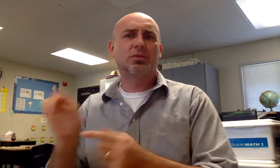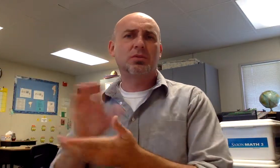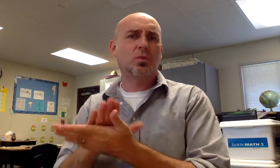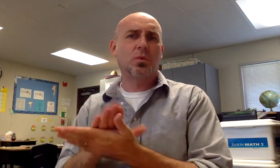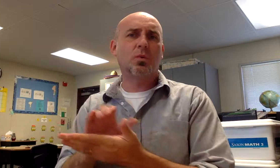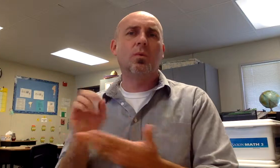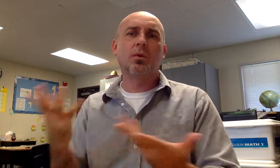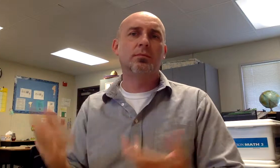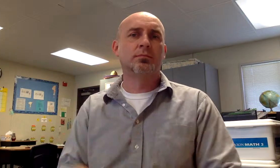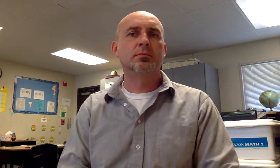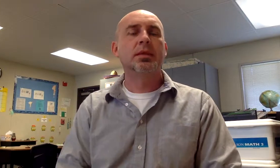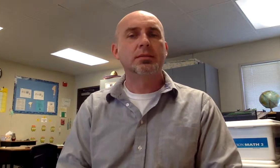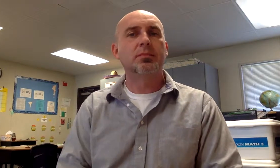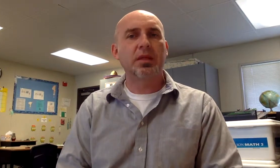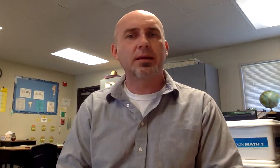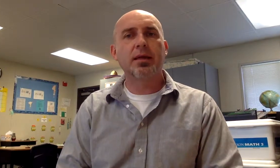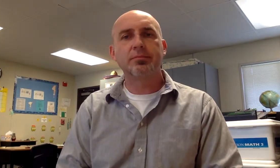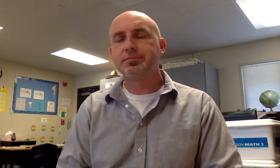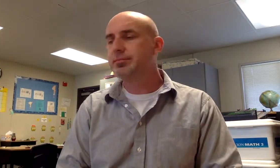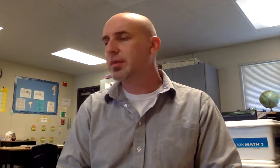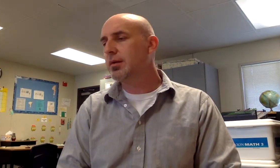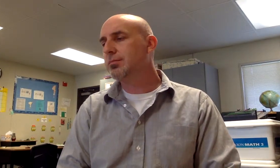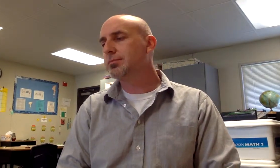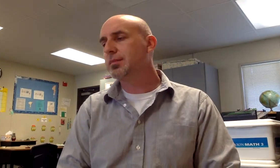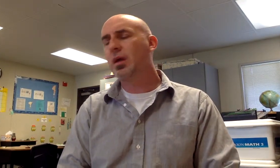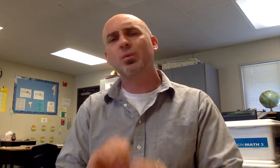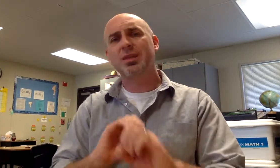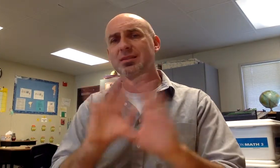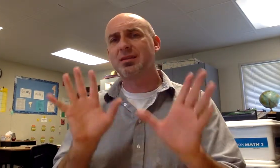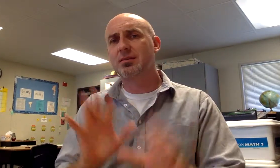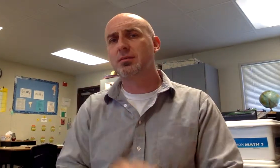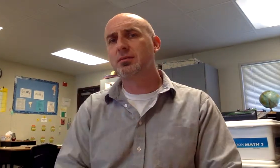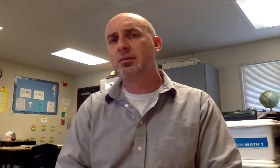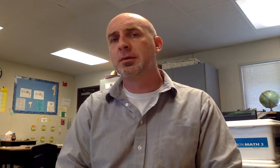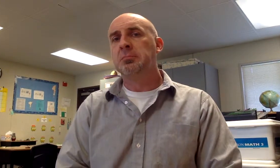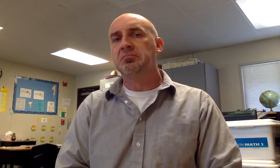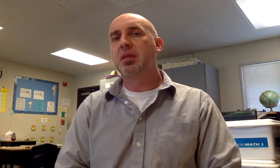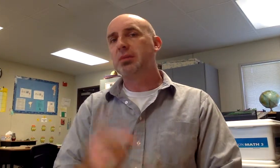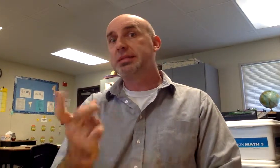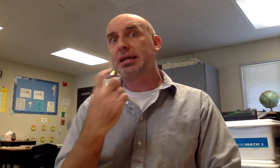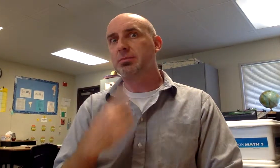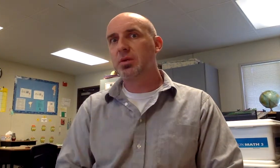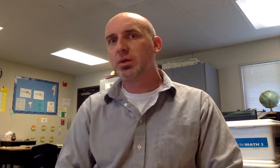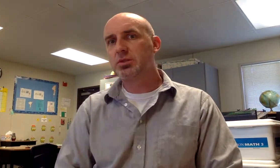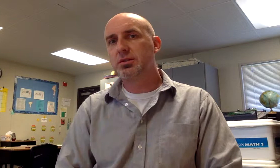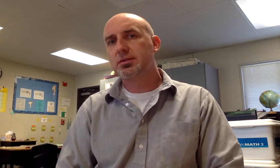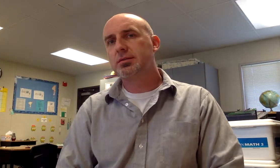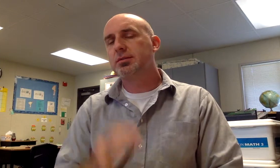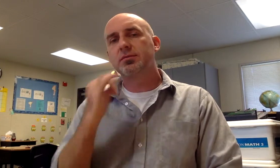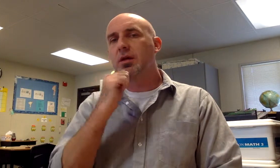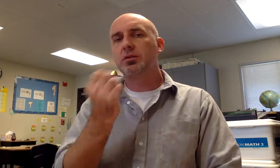school, or something like that. Okay? I hope that's clear. Please ask me questions if you don't